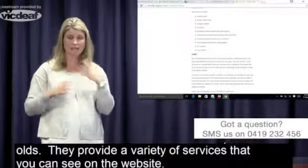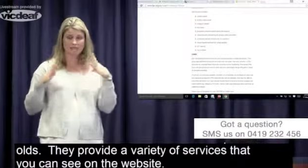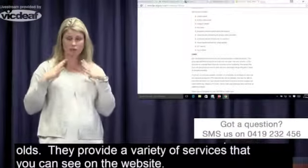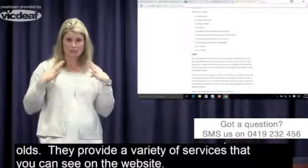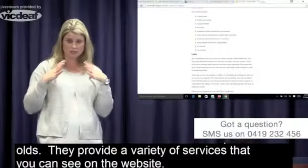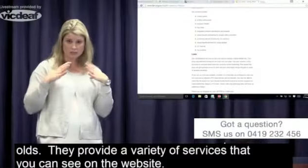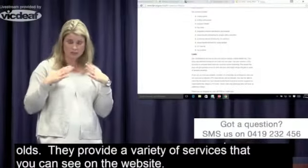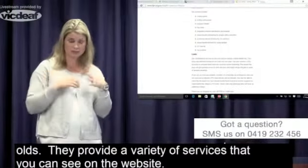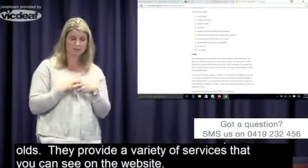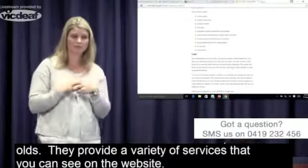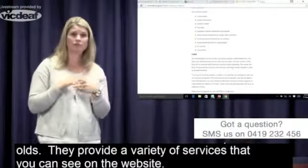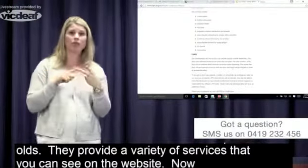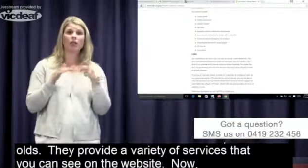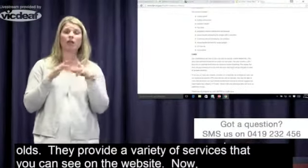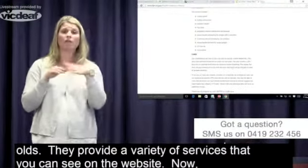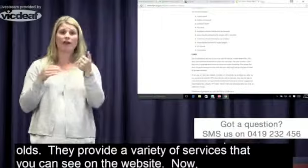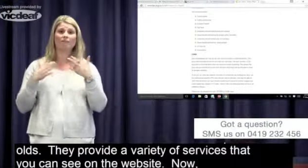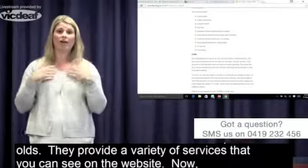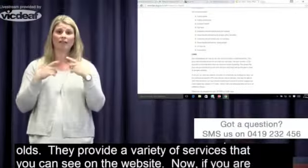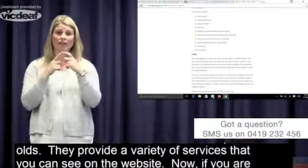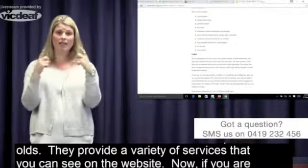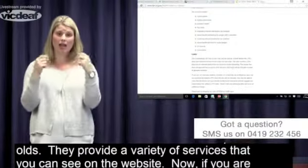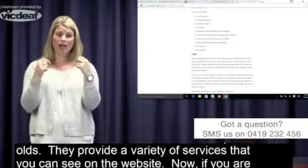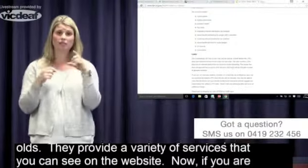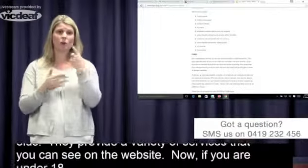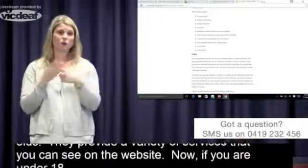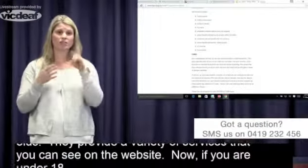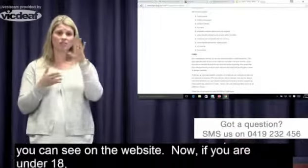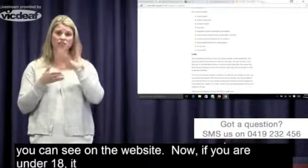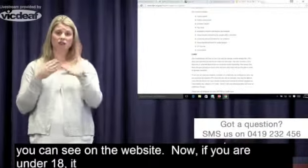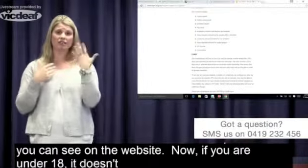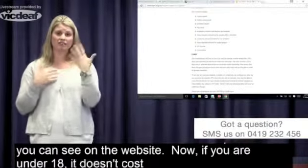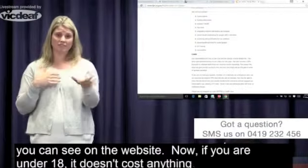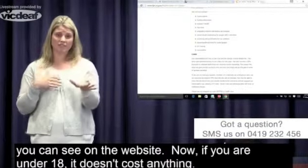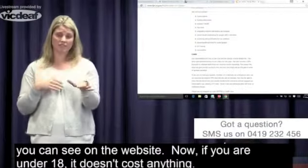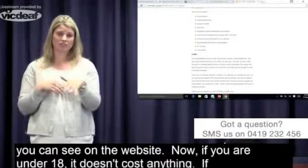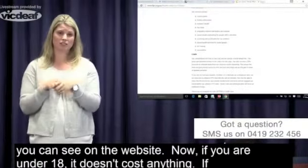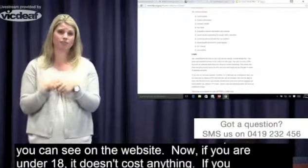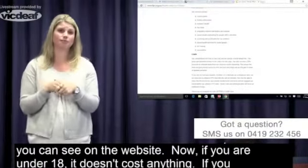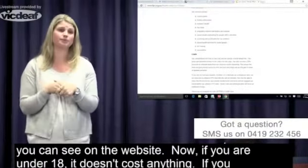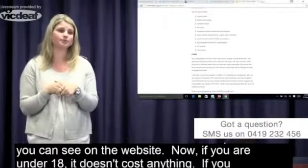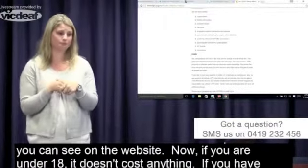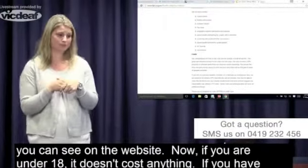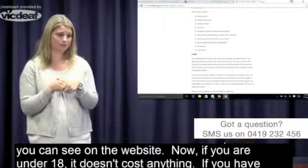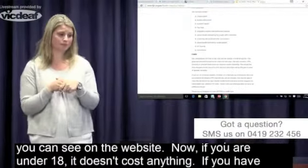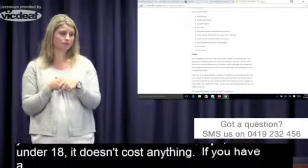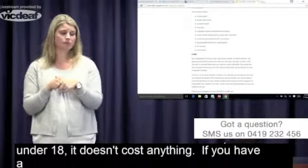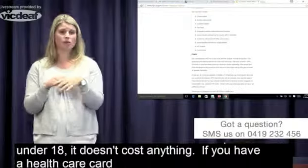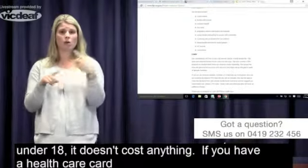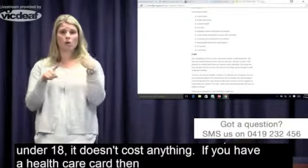Now, if you're under 18, it doesn't cost anything. If you have a healthcare card, then you would have to pay $10.50 if